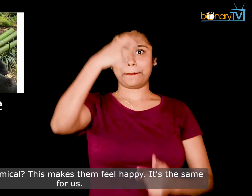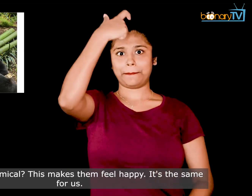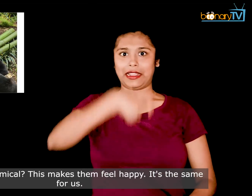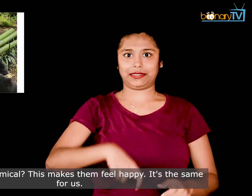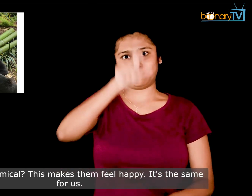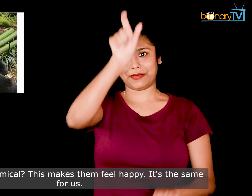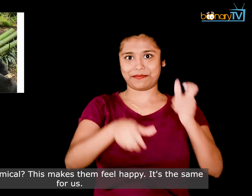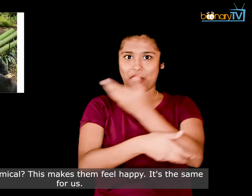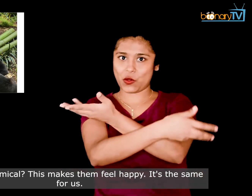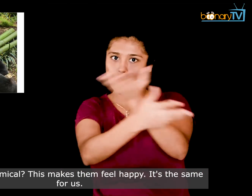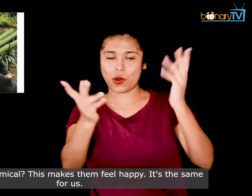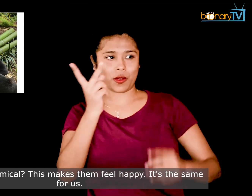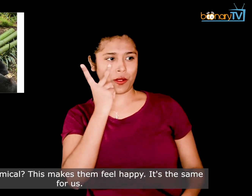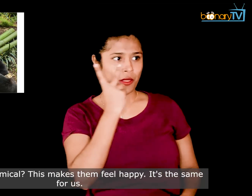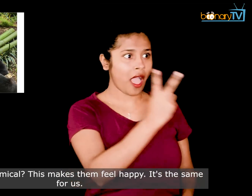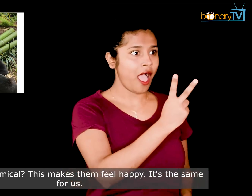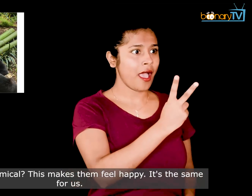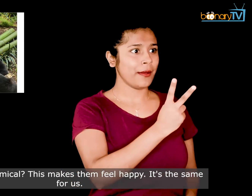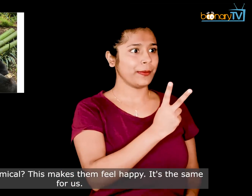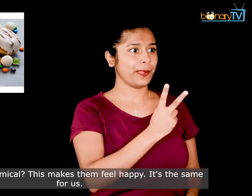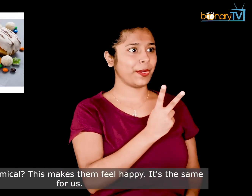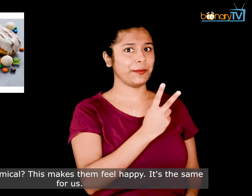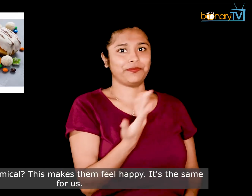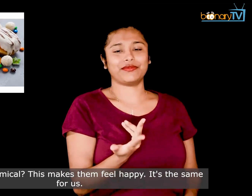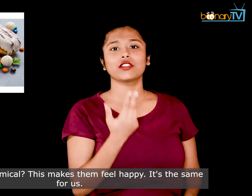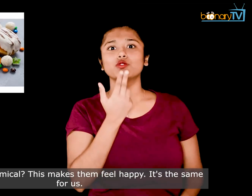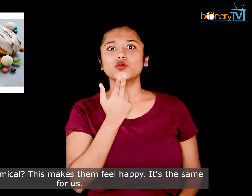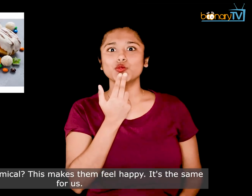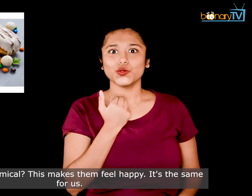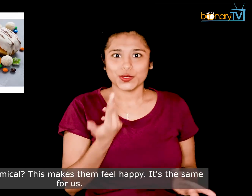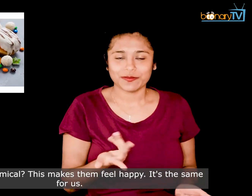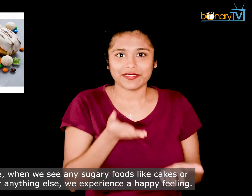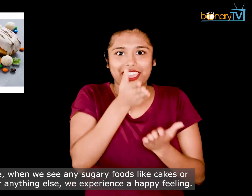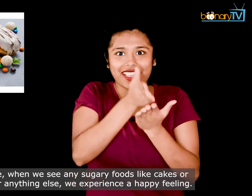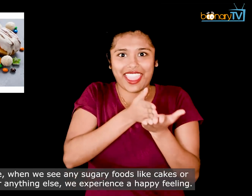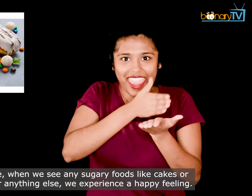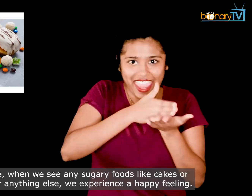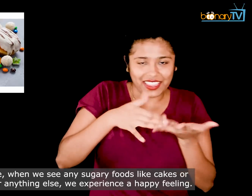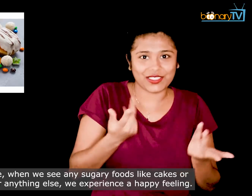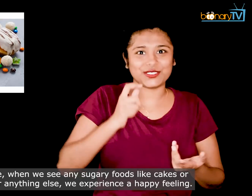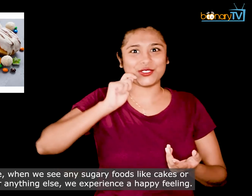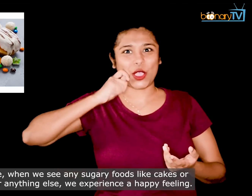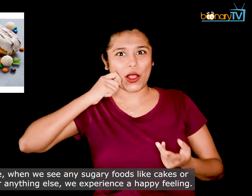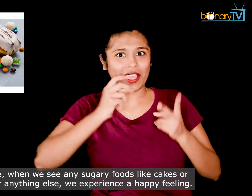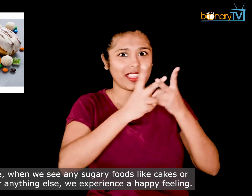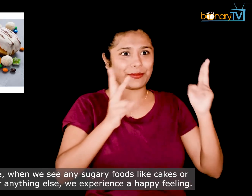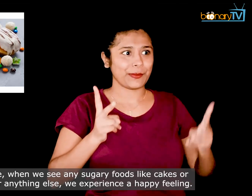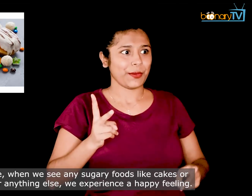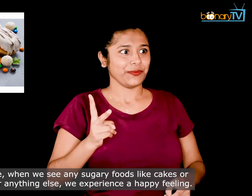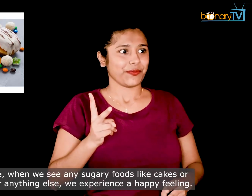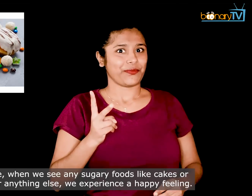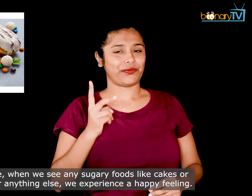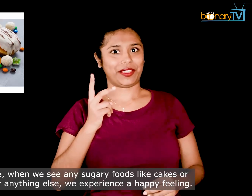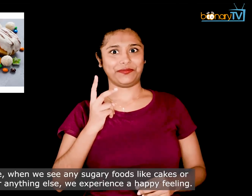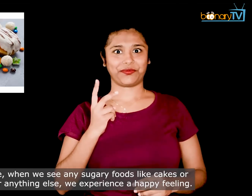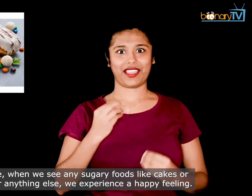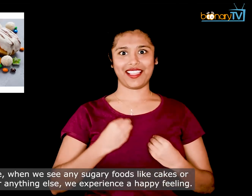this chemical? This makes them feel happy. It's the same for us. For example, when we see any sugary foods like cakes